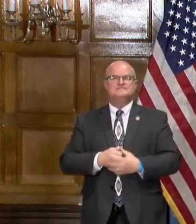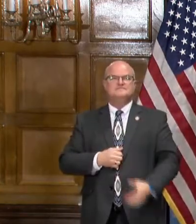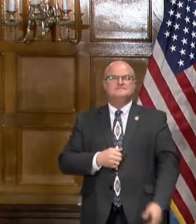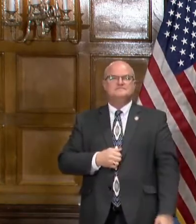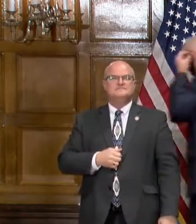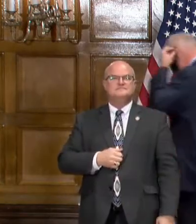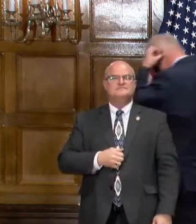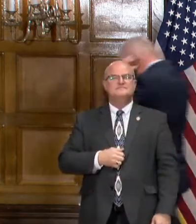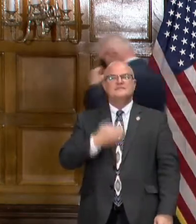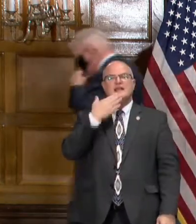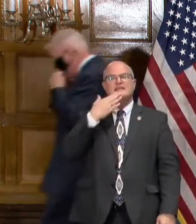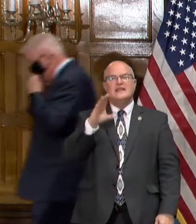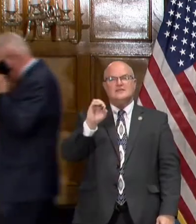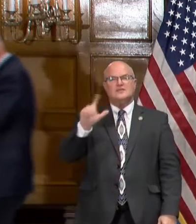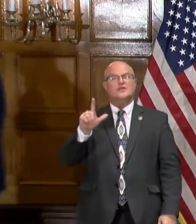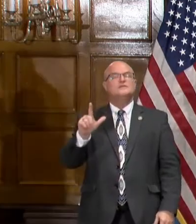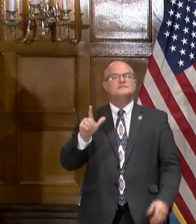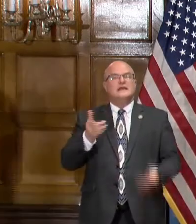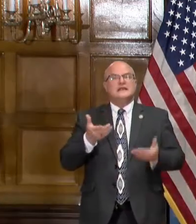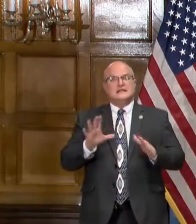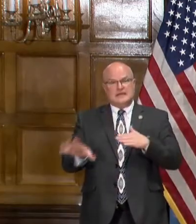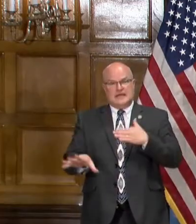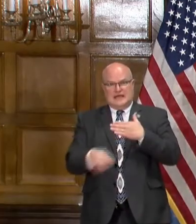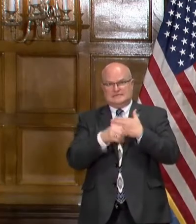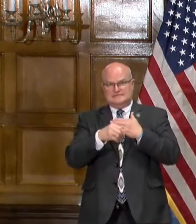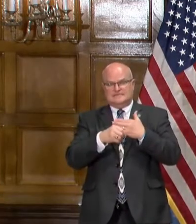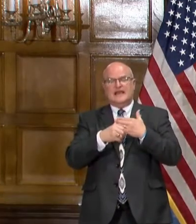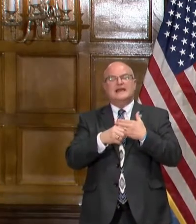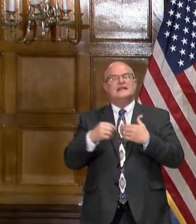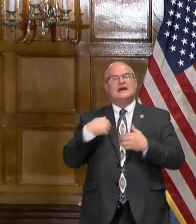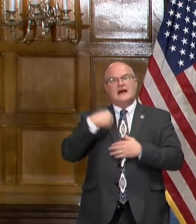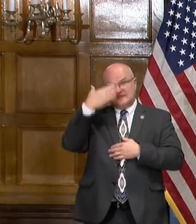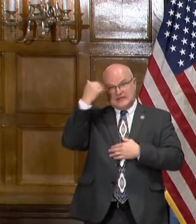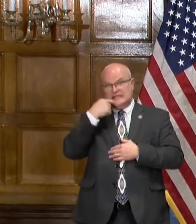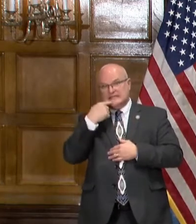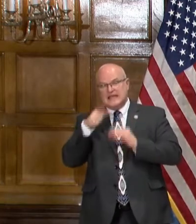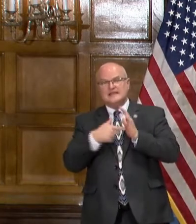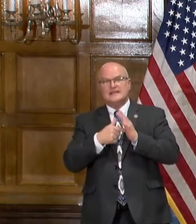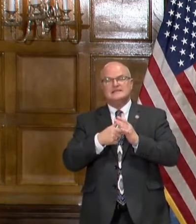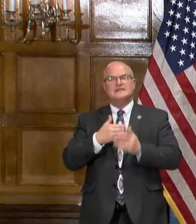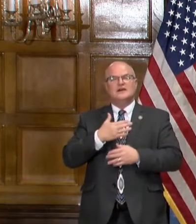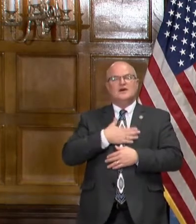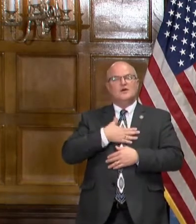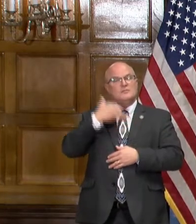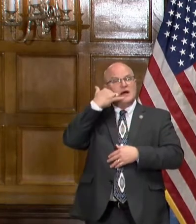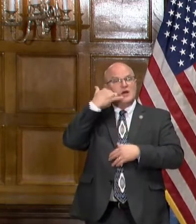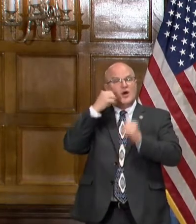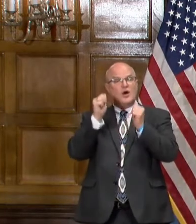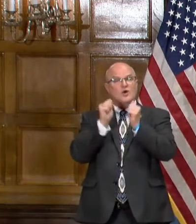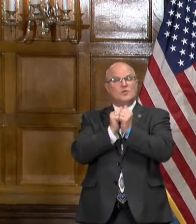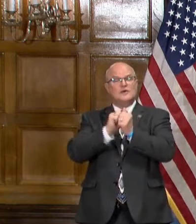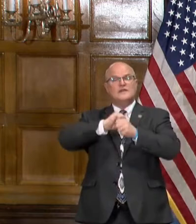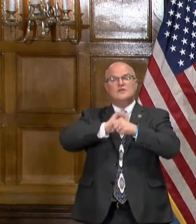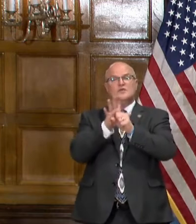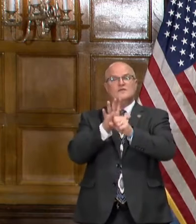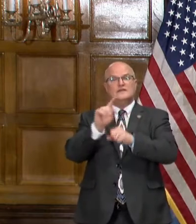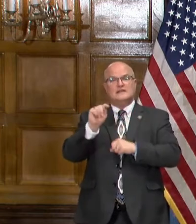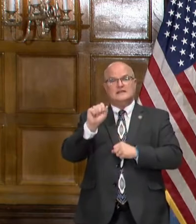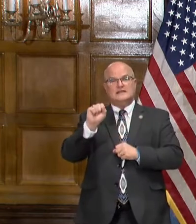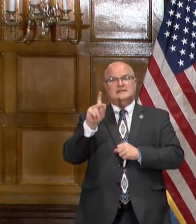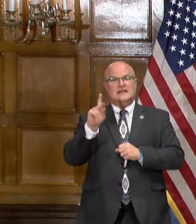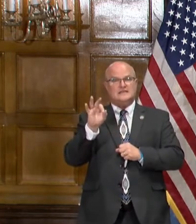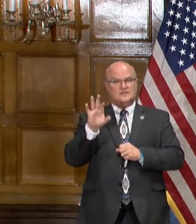you, Colonel. And let me add, I actually failed to mention this, that on my call with the coronavirus task